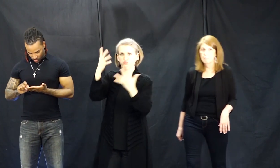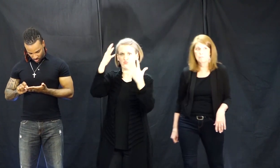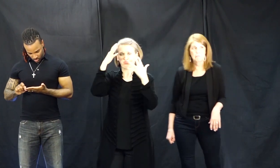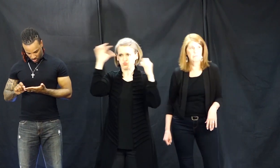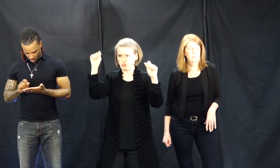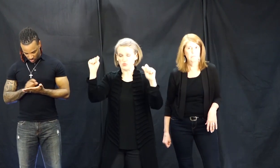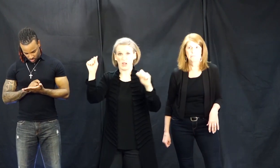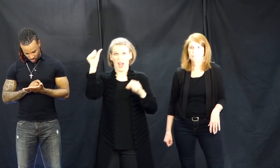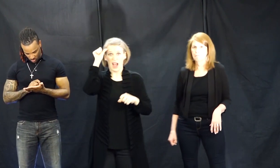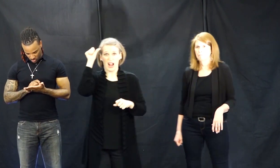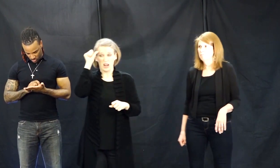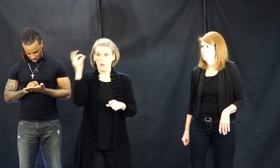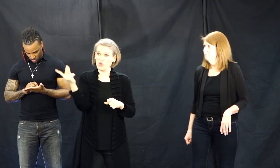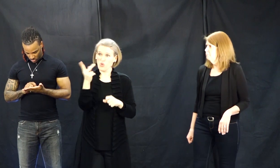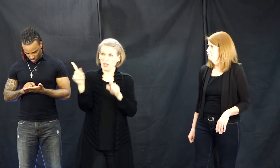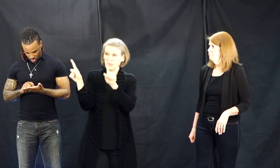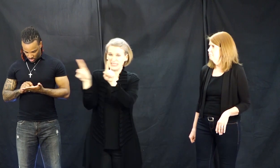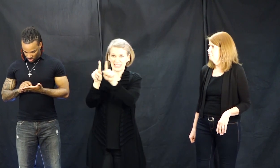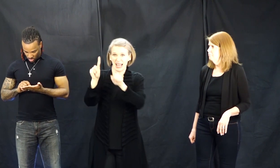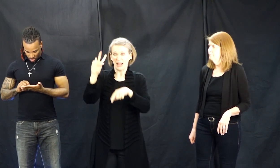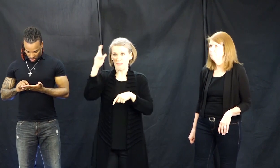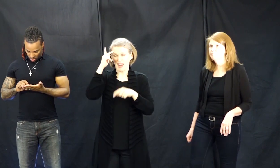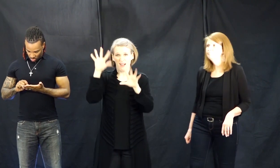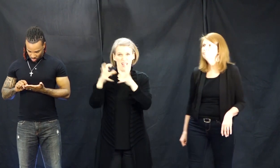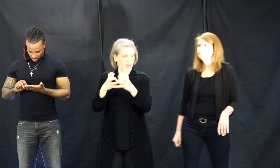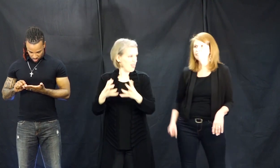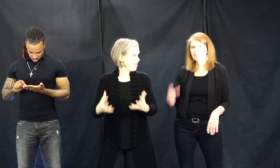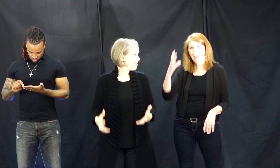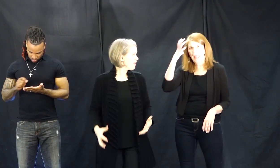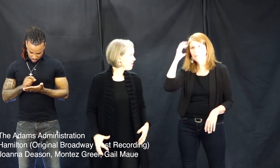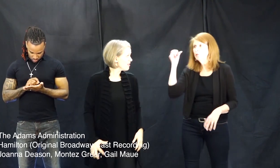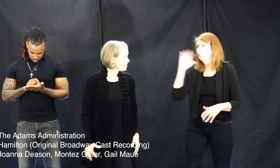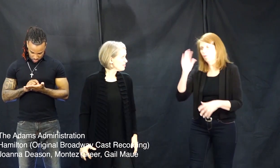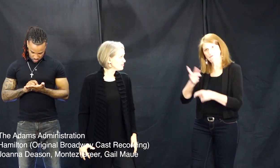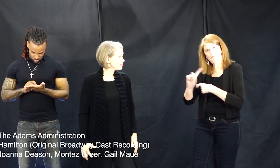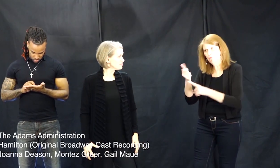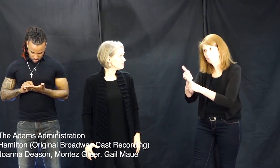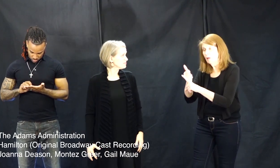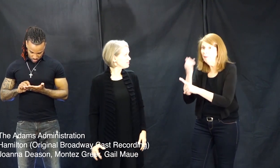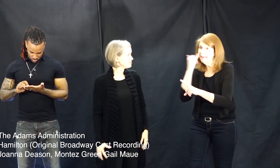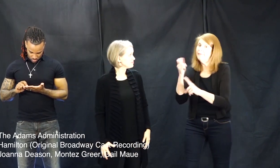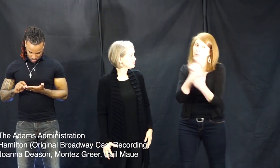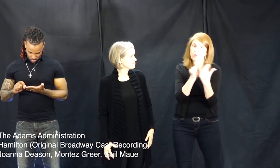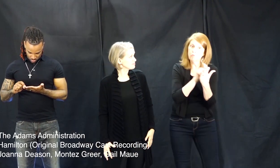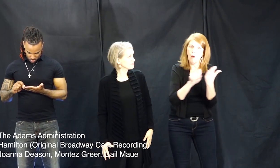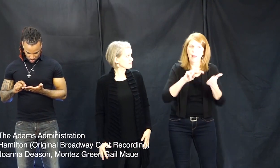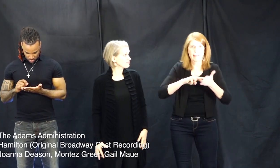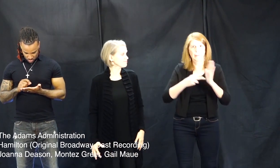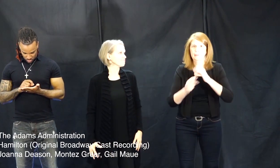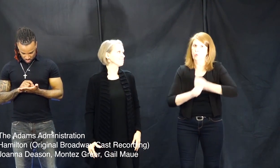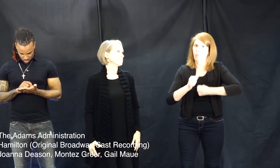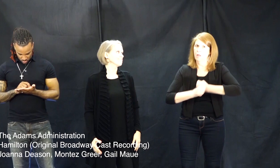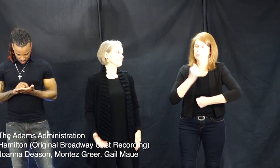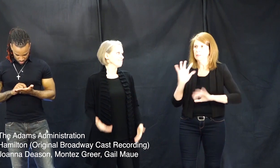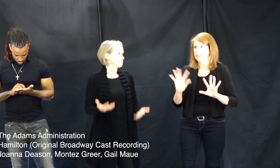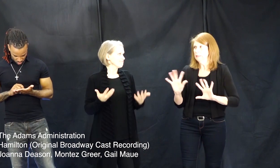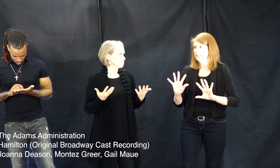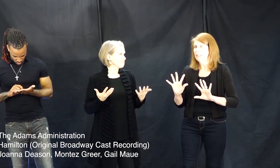other significant member of his party. Hamilton is a host unto himself. As long as he can hold a pen, he's a threat. Let's let him know what we